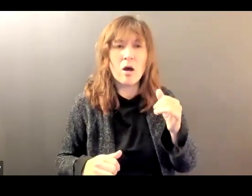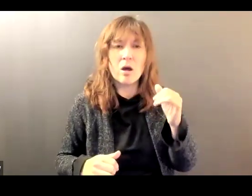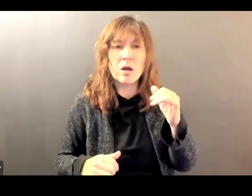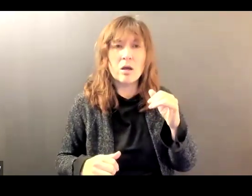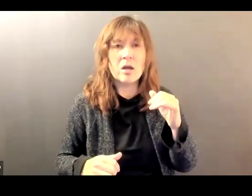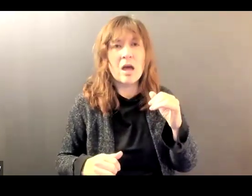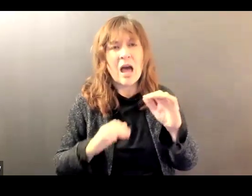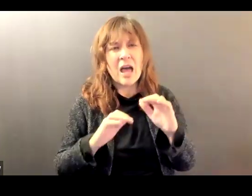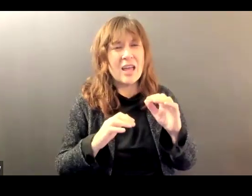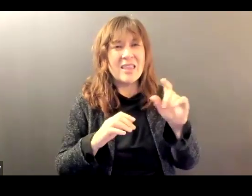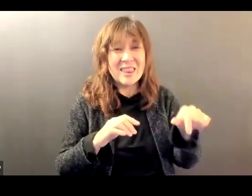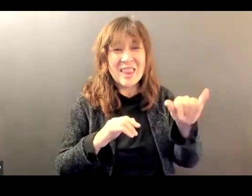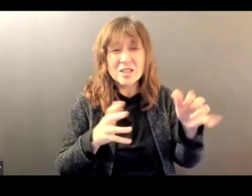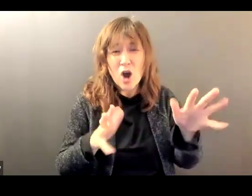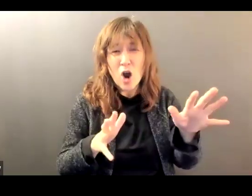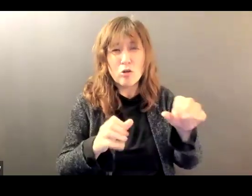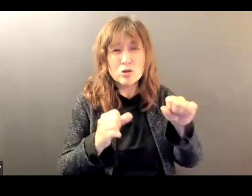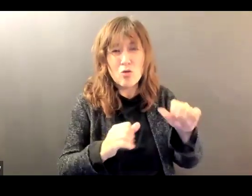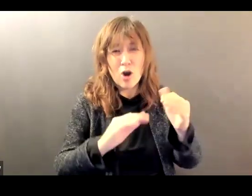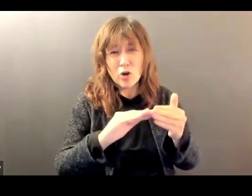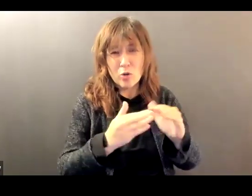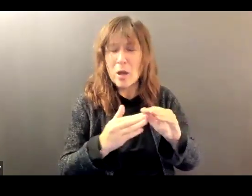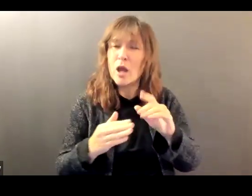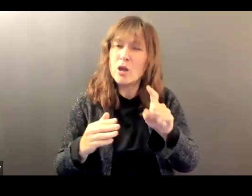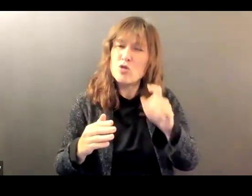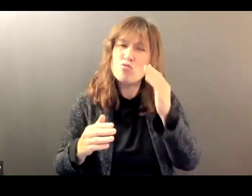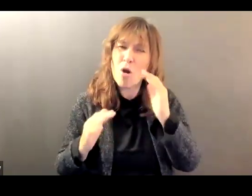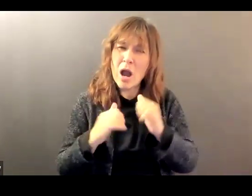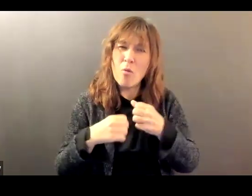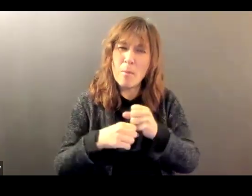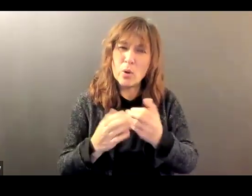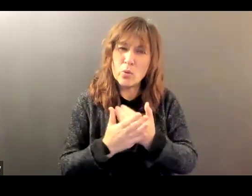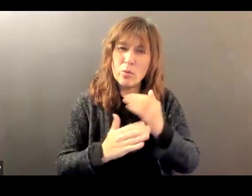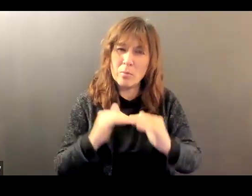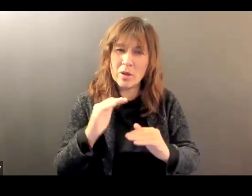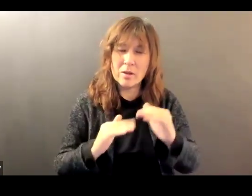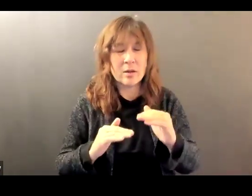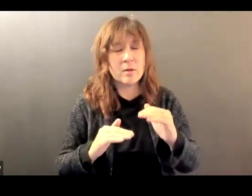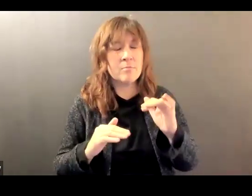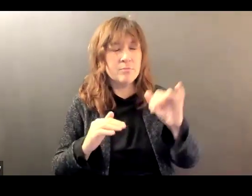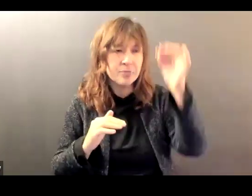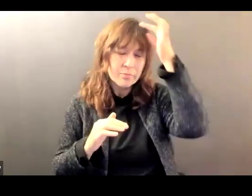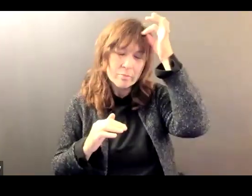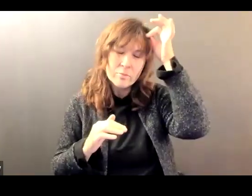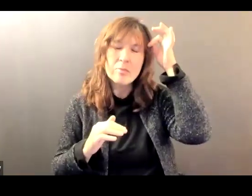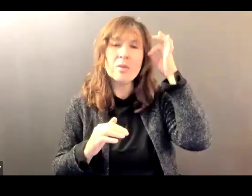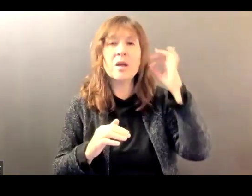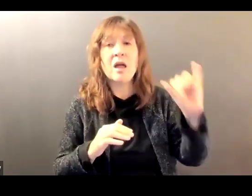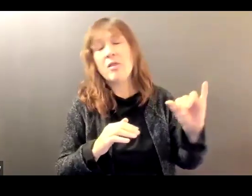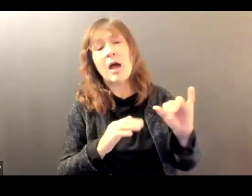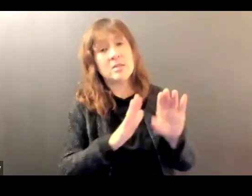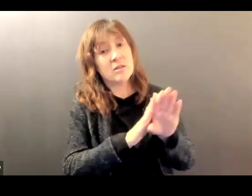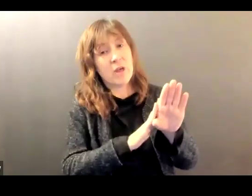strong communities. This is a school community has been built on over a decade of hard work and human connections that BPS doesn't know how